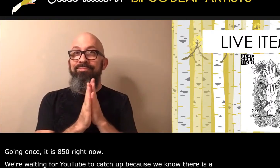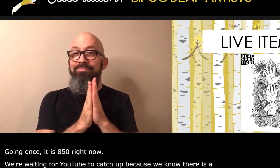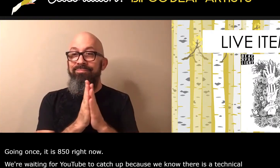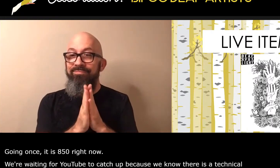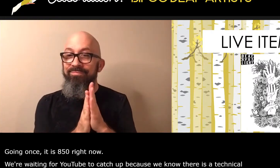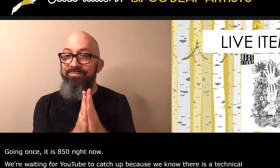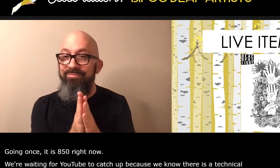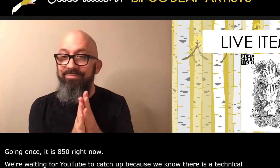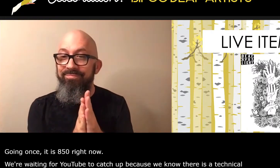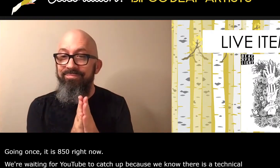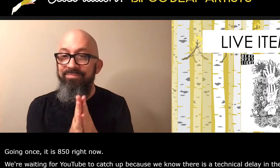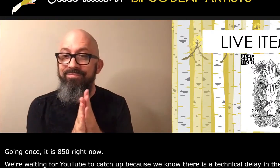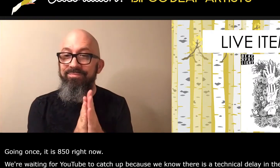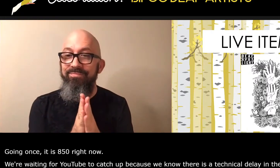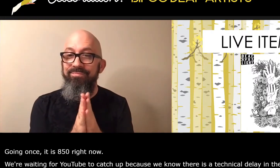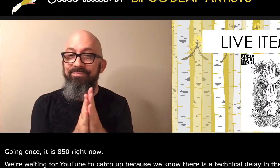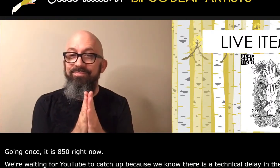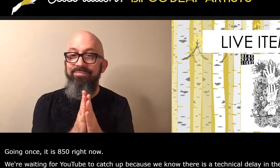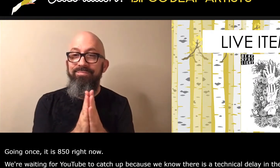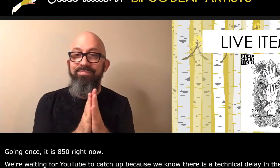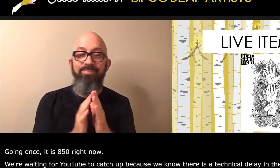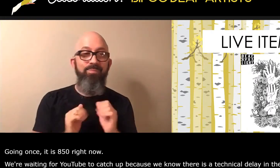streaming.